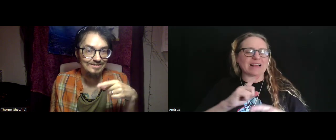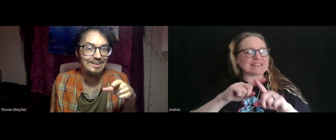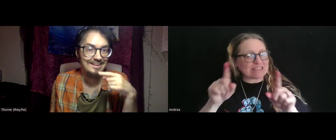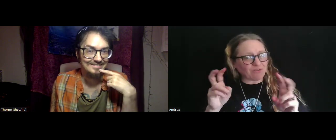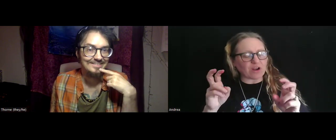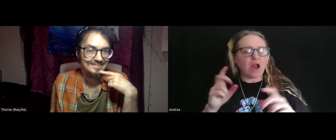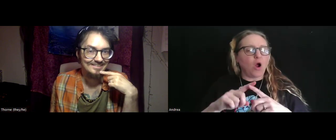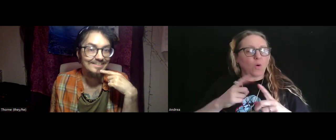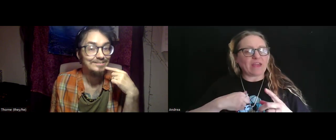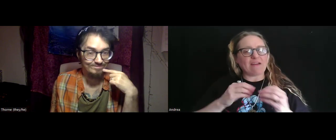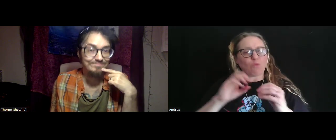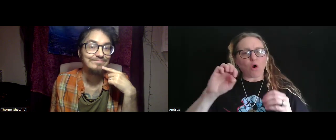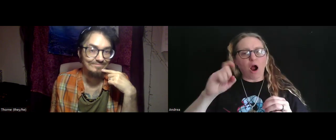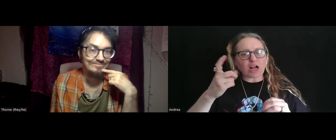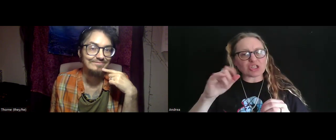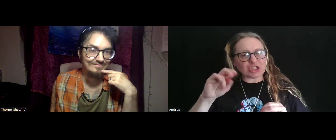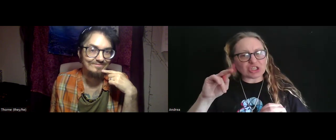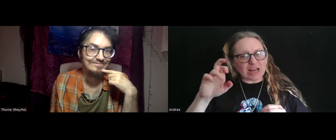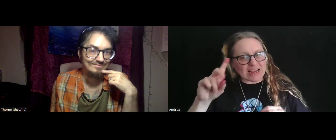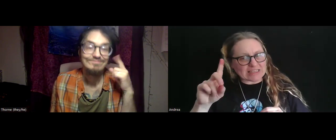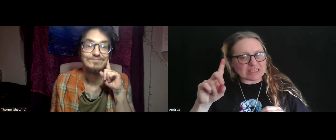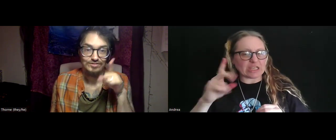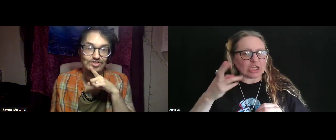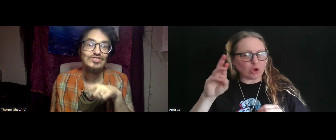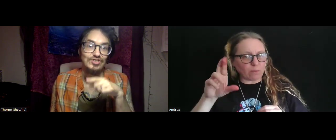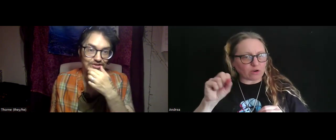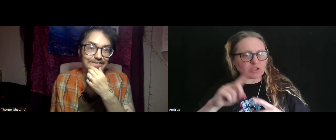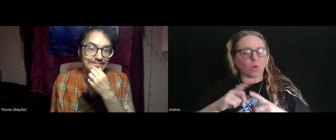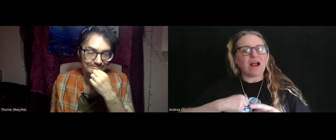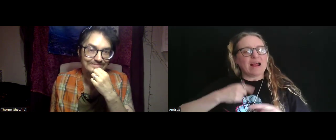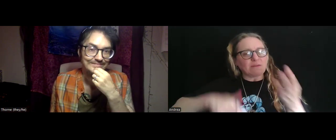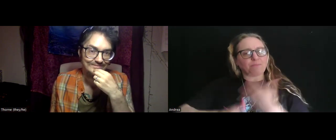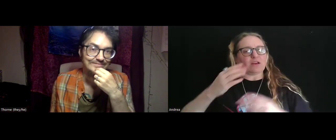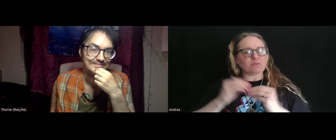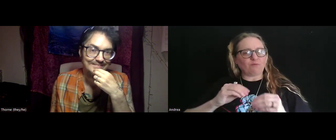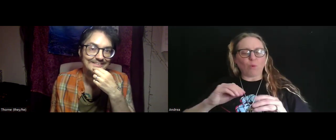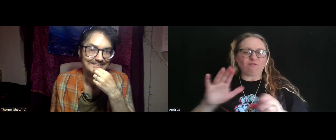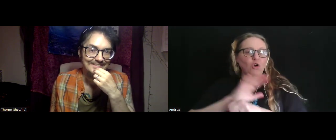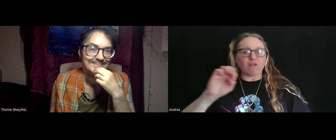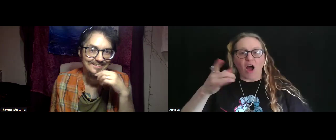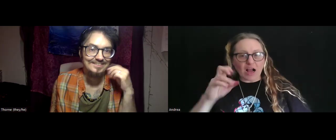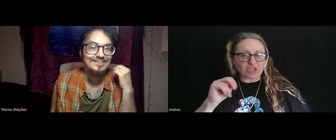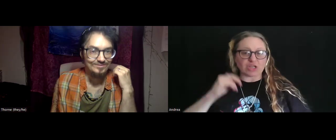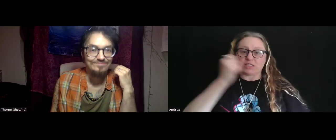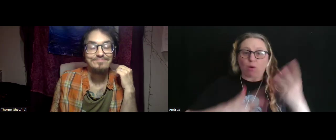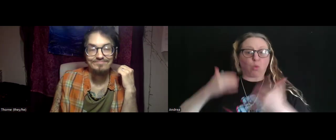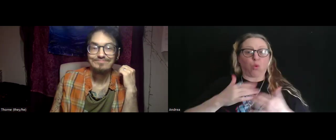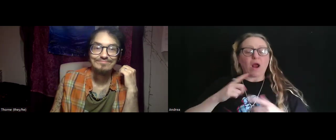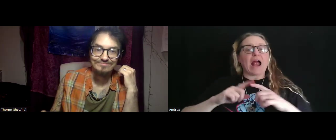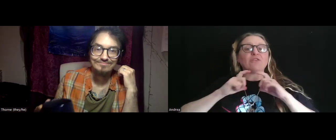is different, where they have more oxygenized humors. So the blood is more full of oxygen. It's like, and the